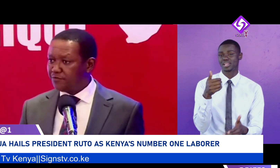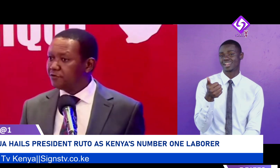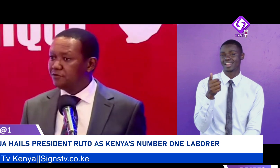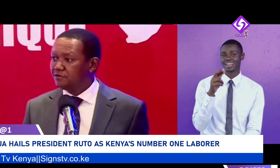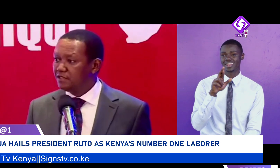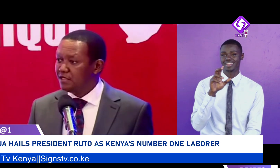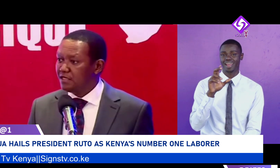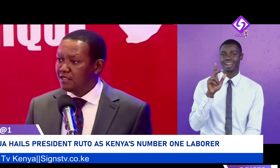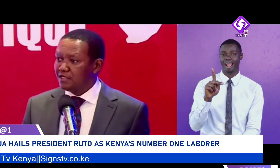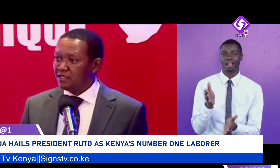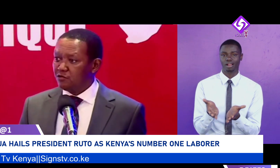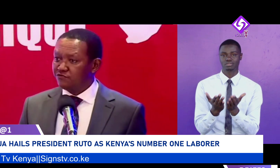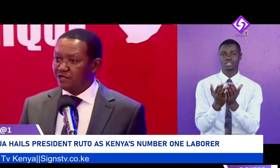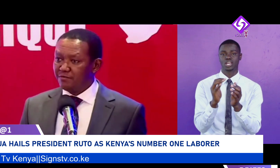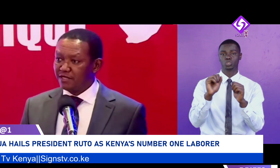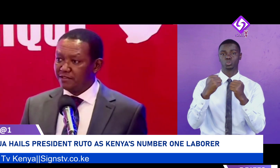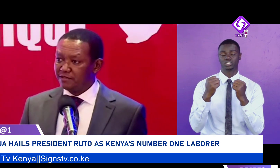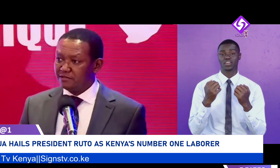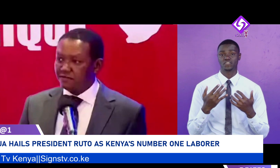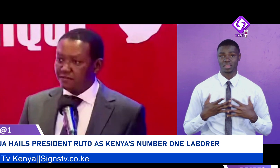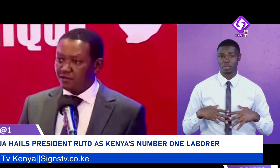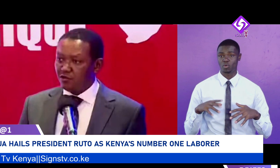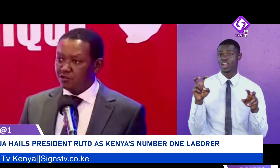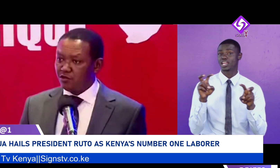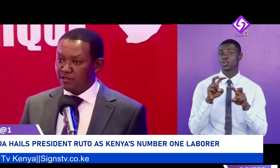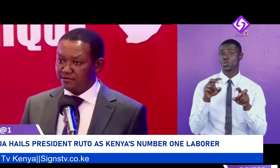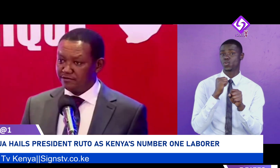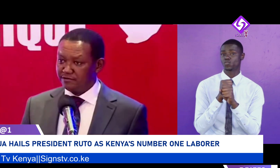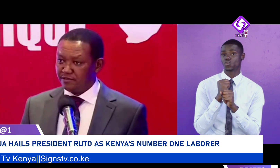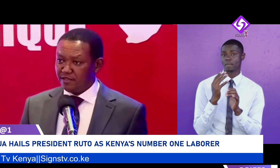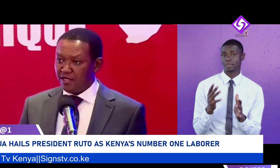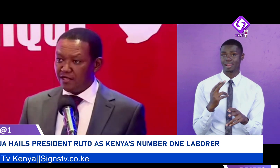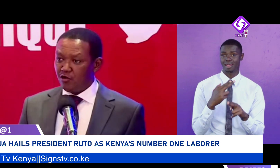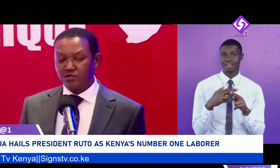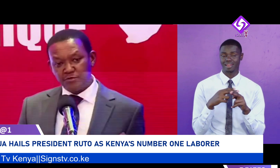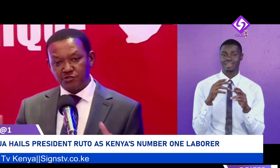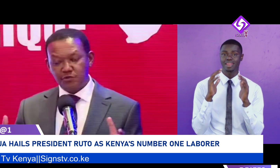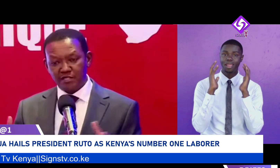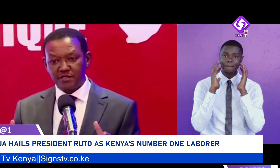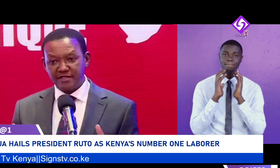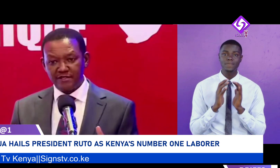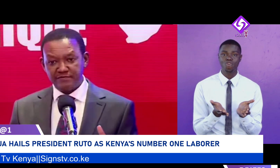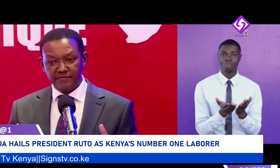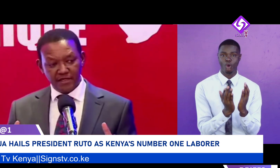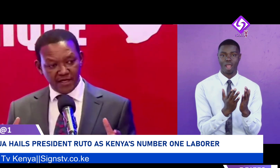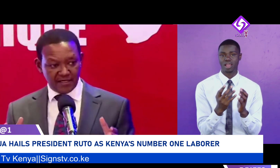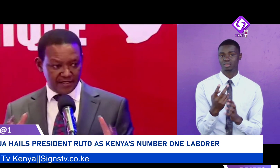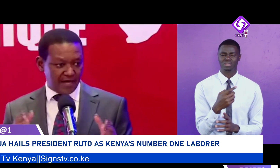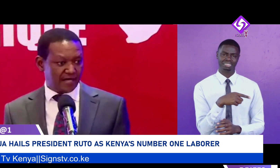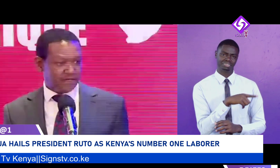people, he looked for a laborer called Noah. And Noah was able to work together and get the ark